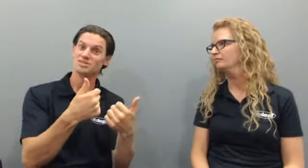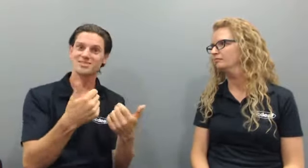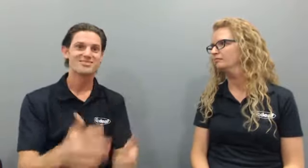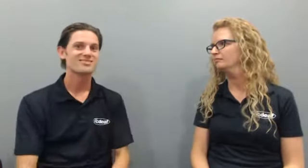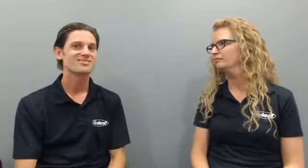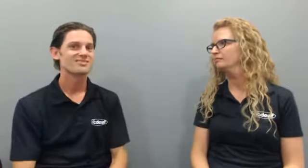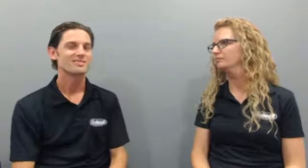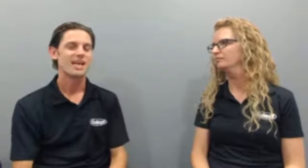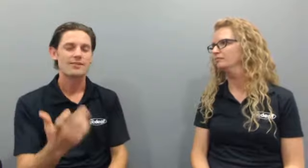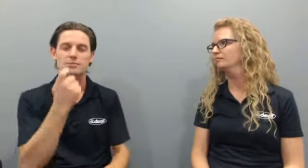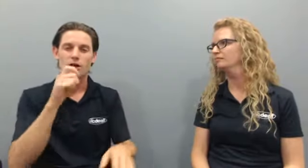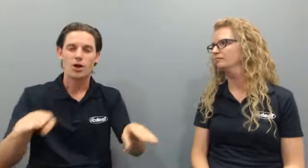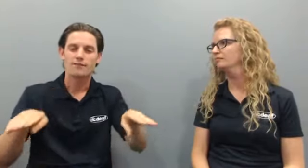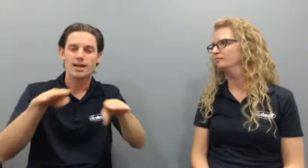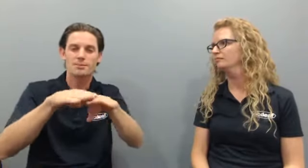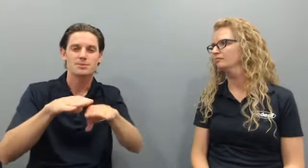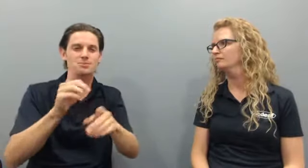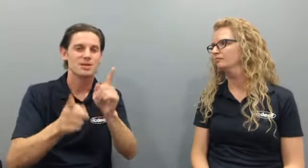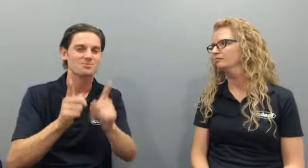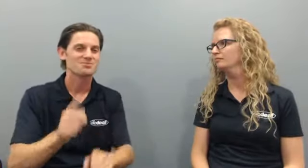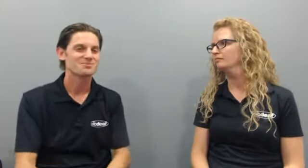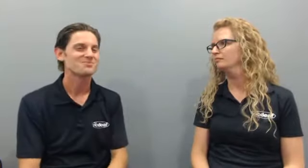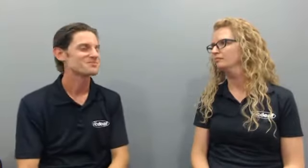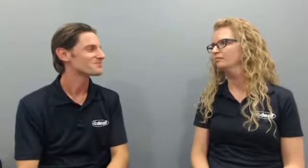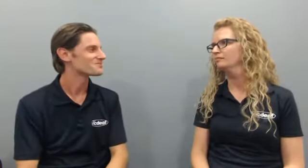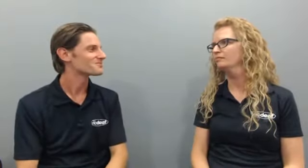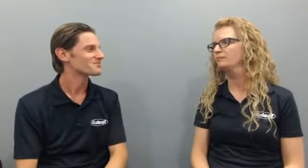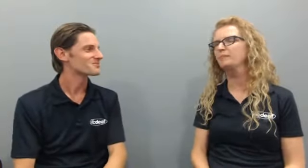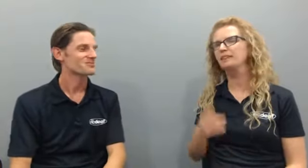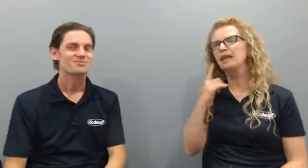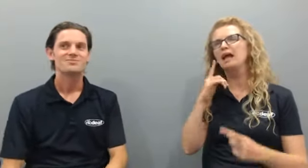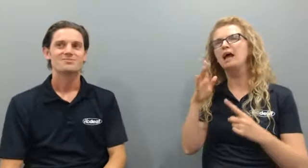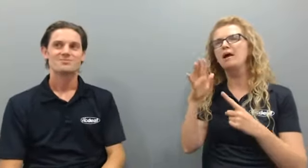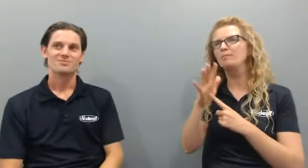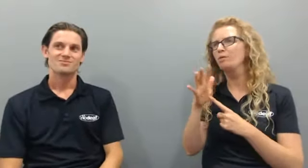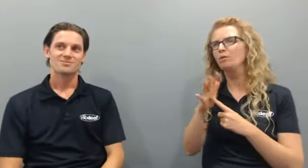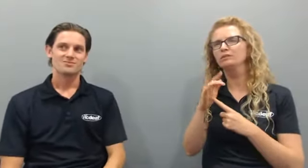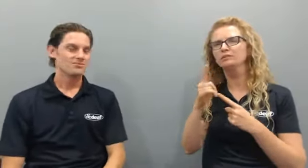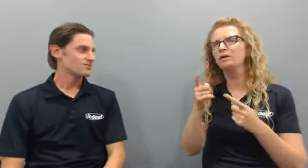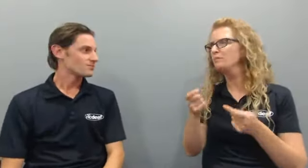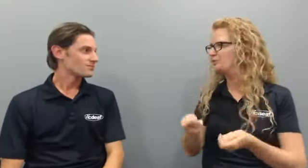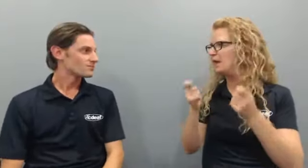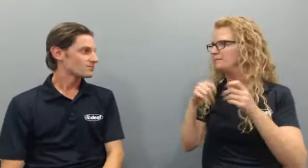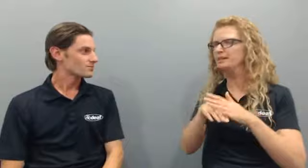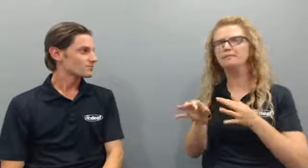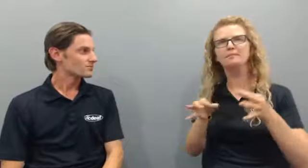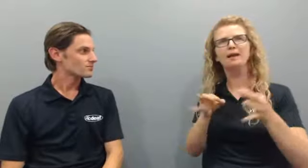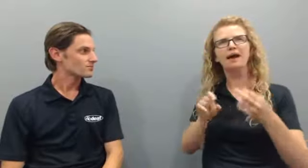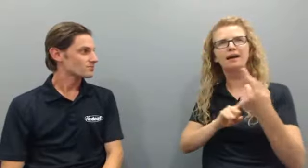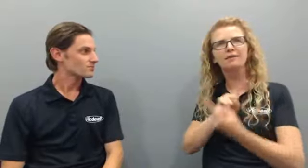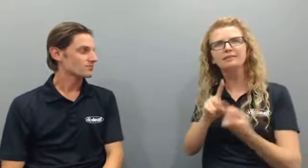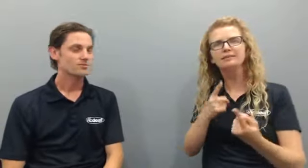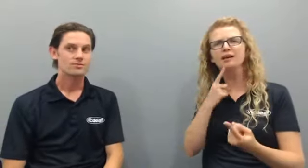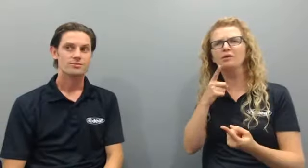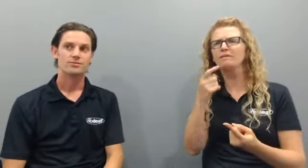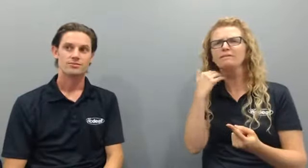NDIS can cover anything you may need there. So there are overlaps throughout. It is really important you do